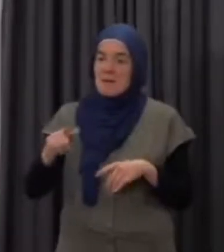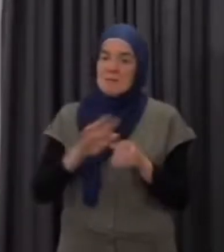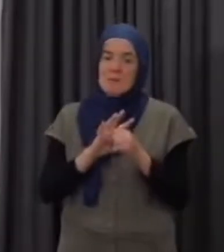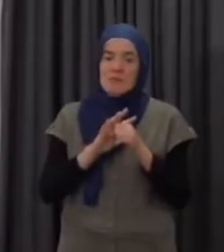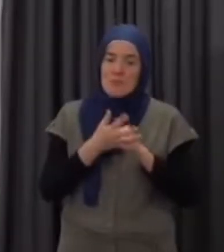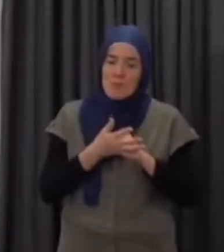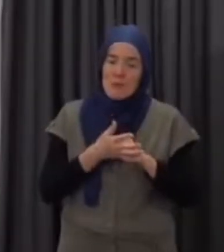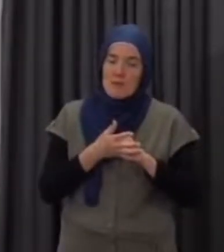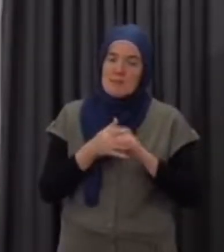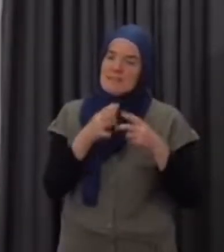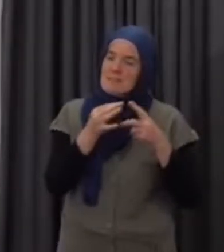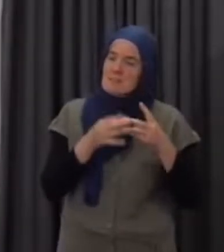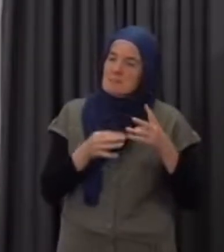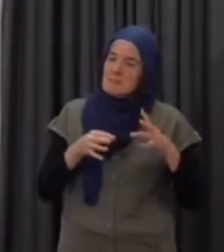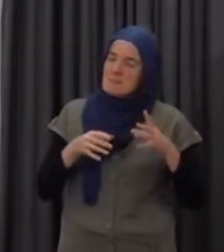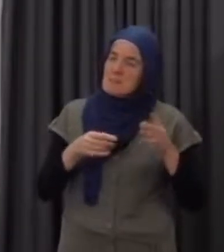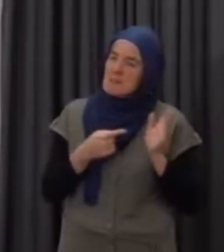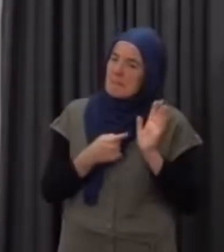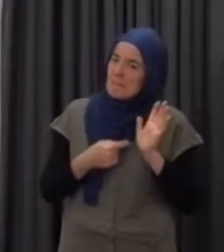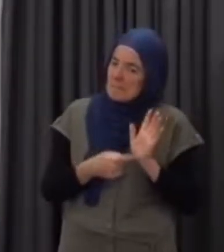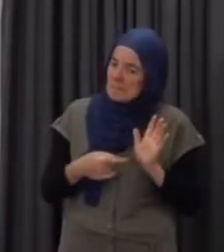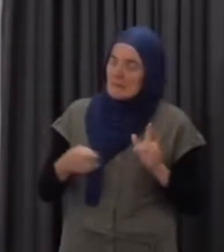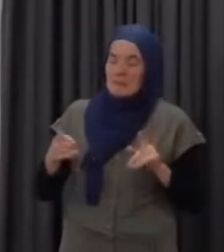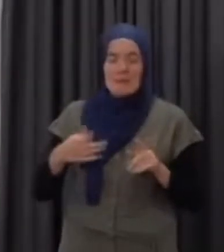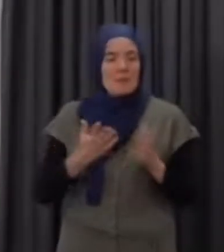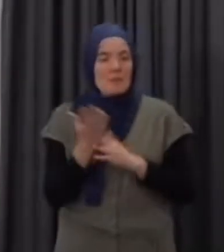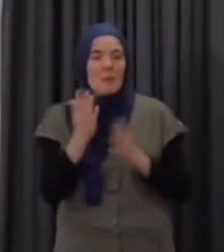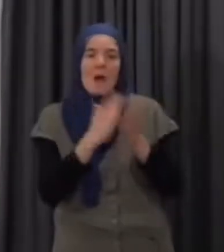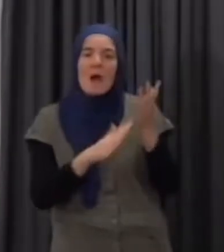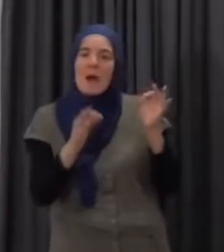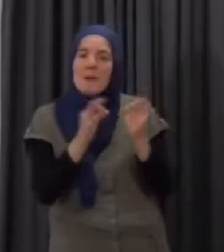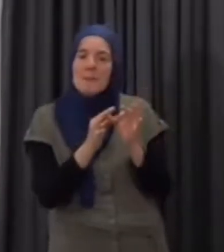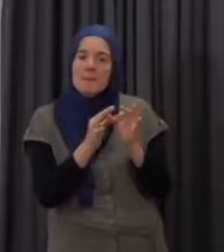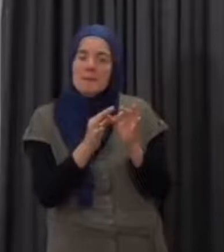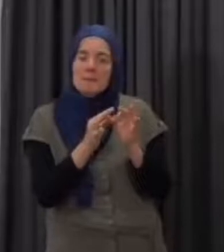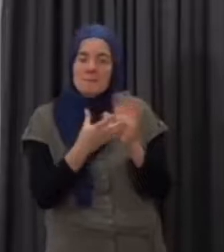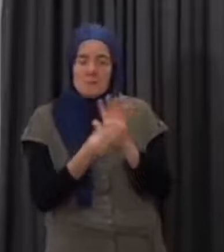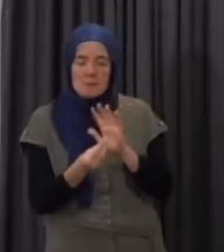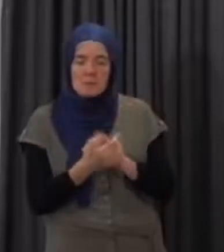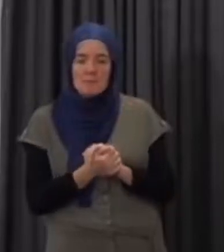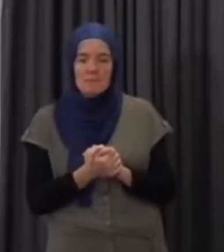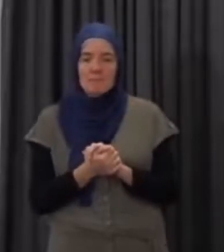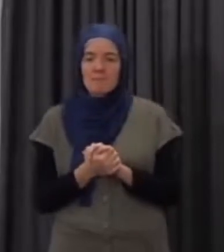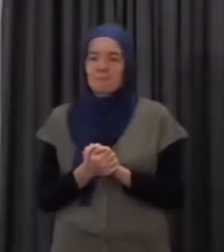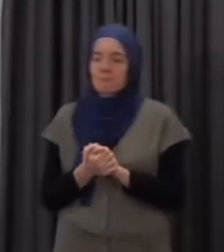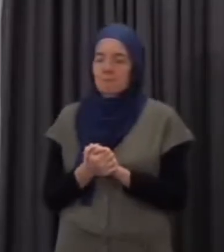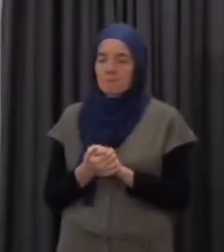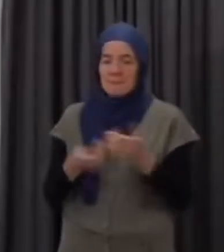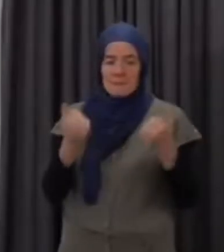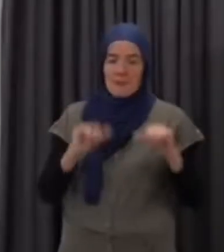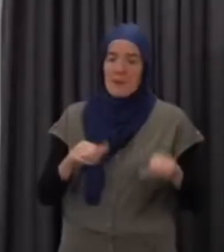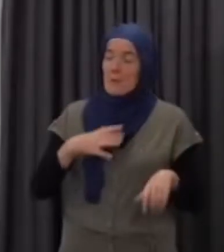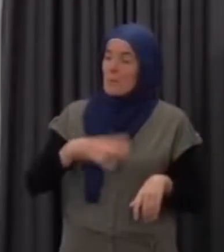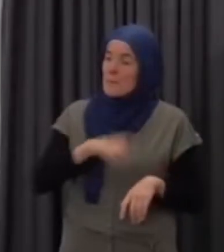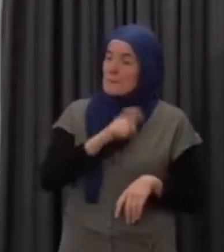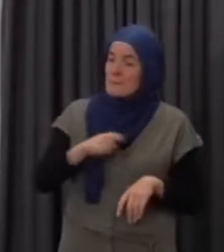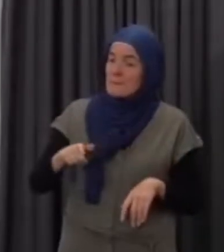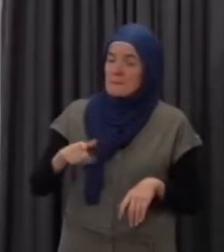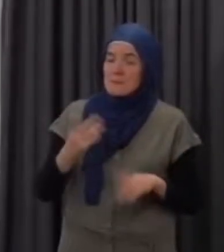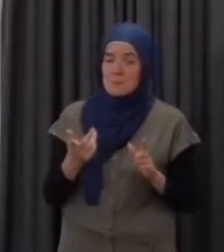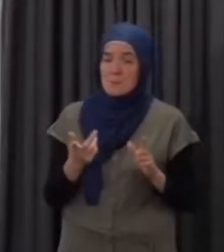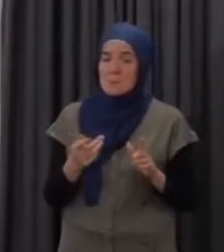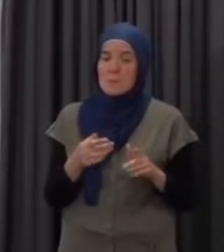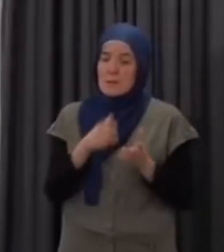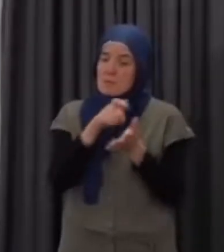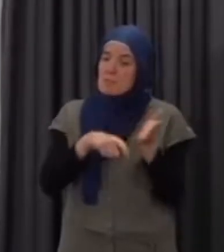across different practices. We want people to continue to order their prescriptions. There is no need to request additional supplies,